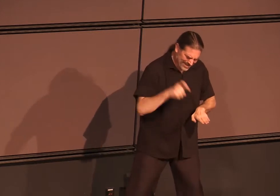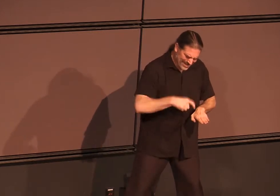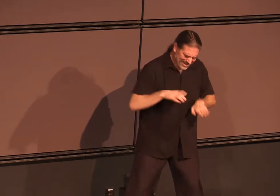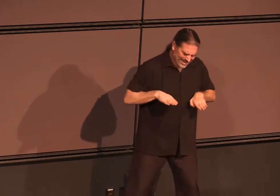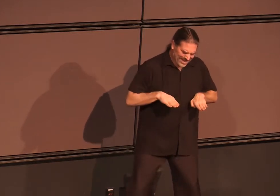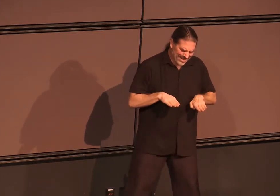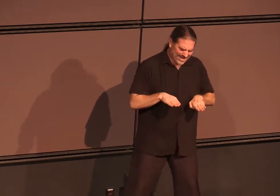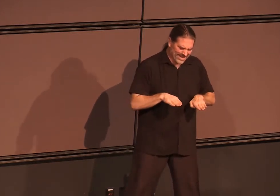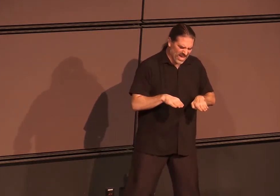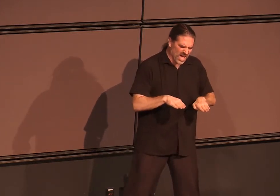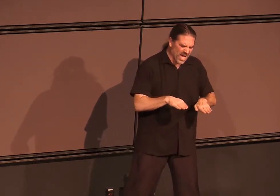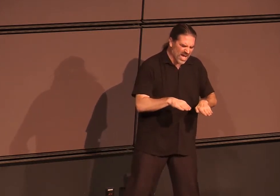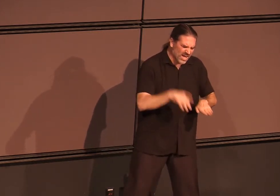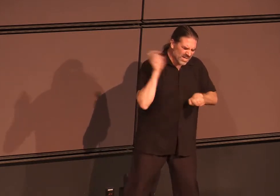Sewing machine